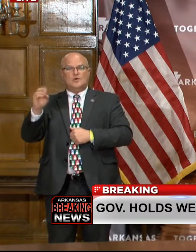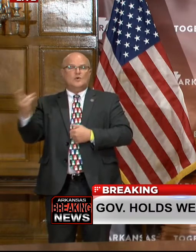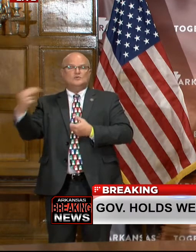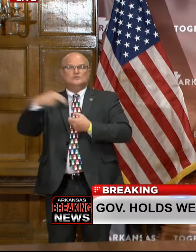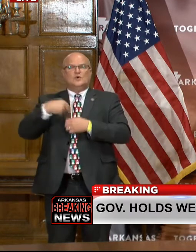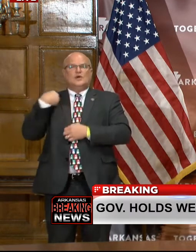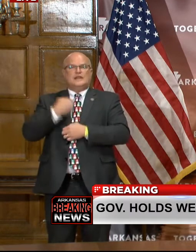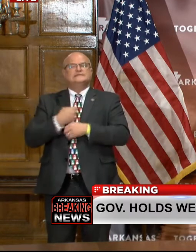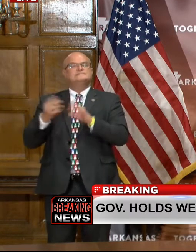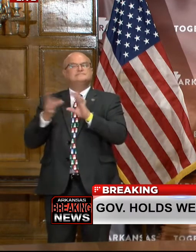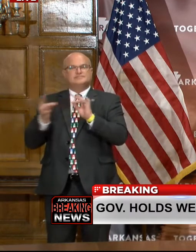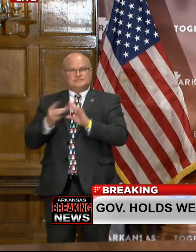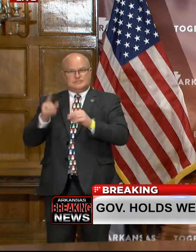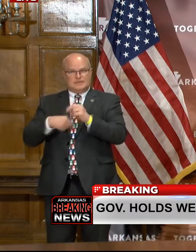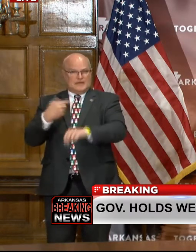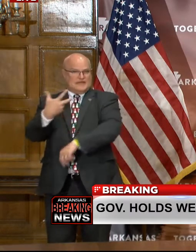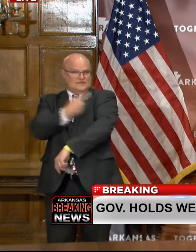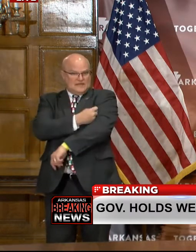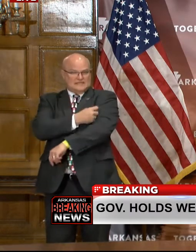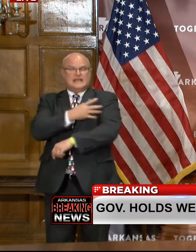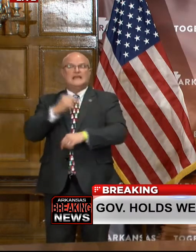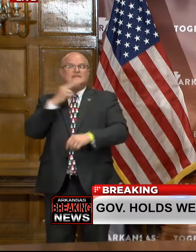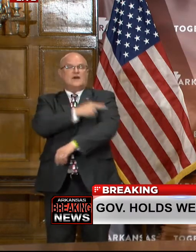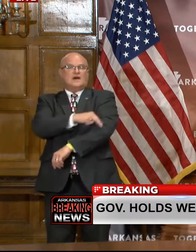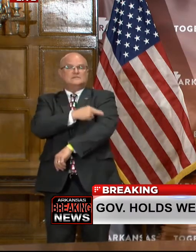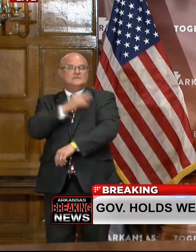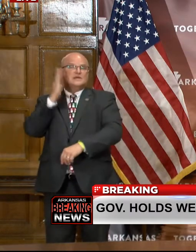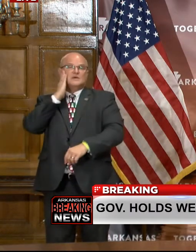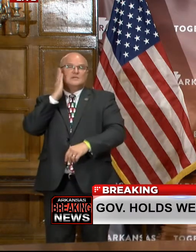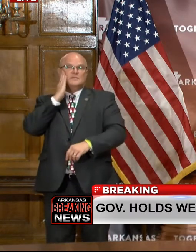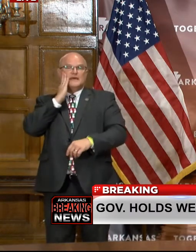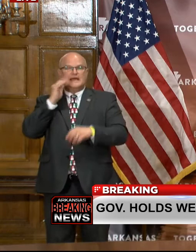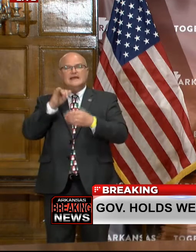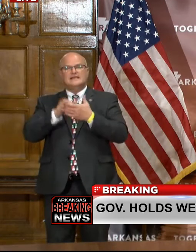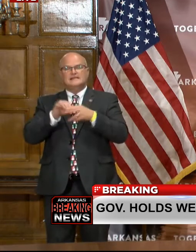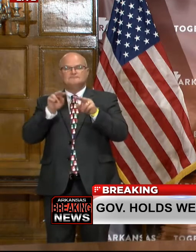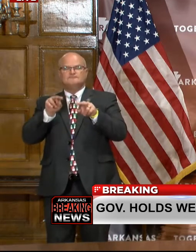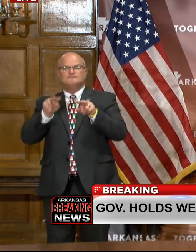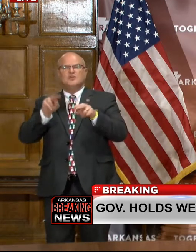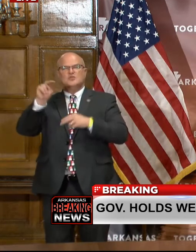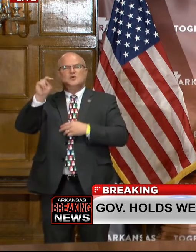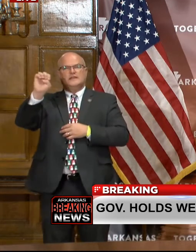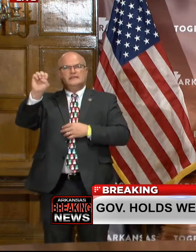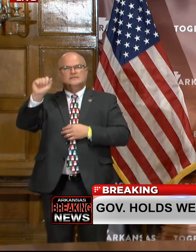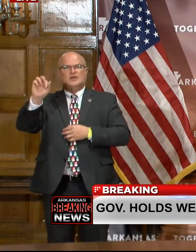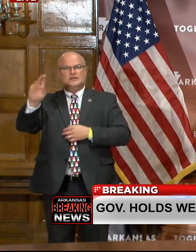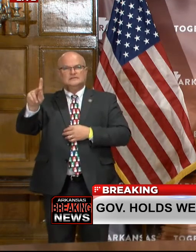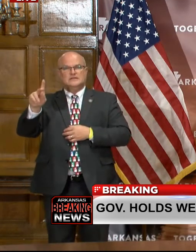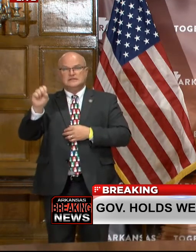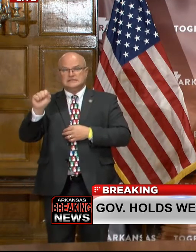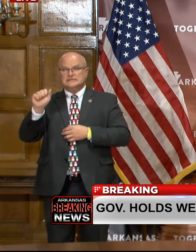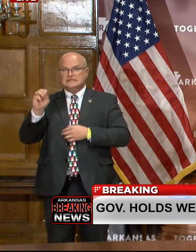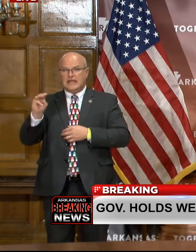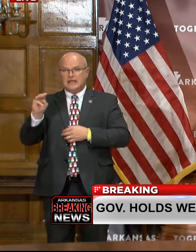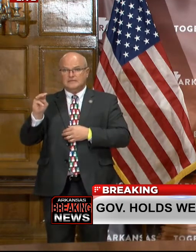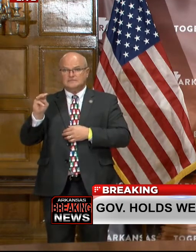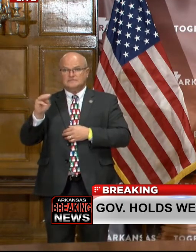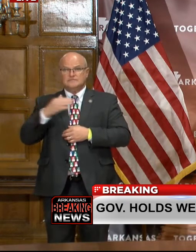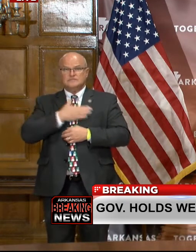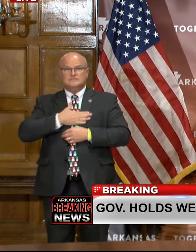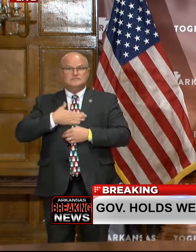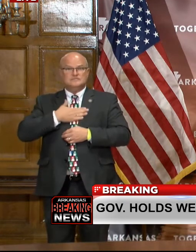about the vaccine and the hospital bed capacity that they're looking at in Northeast Arkansas. Sam,